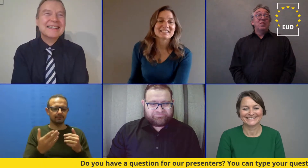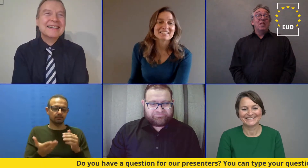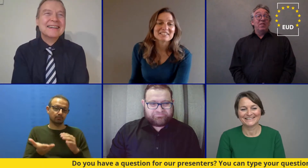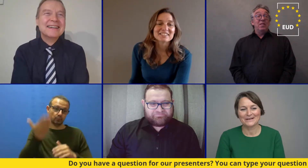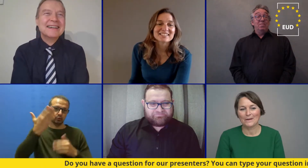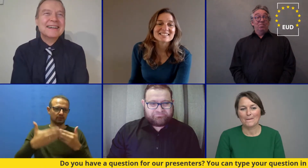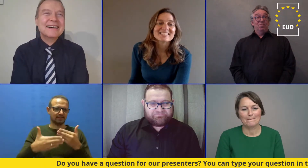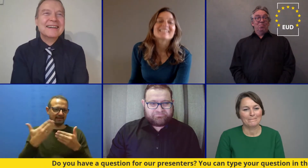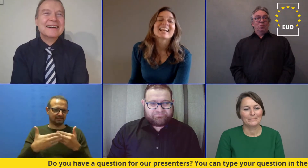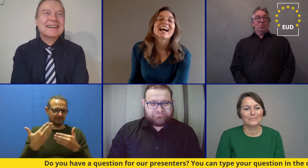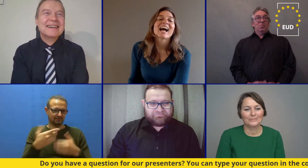David?